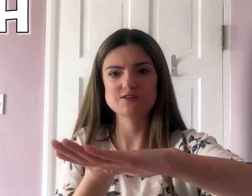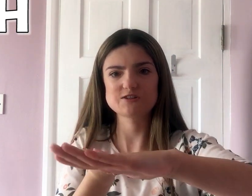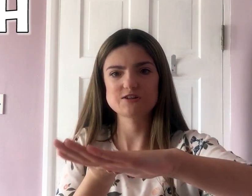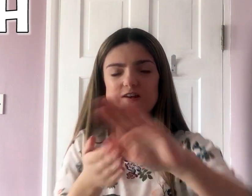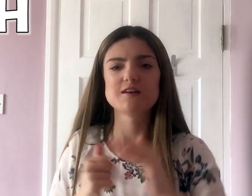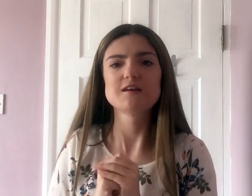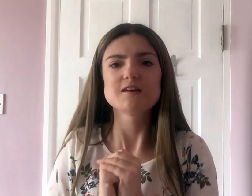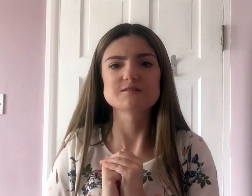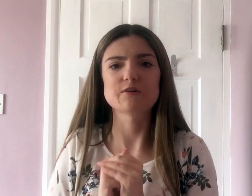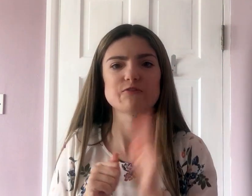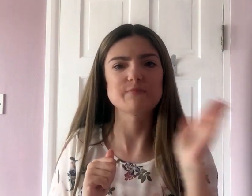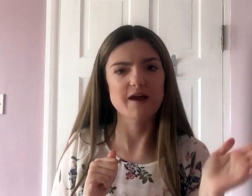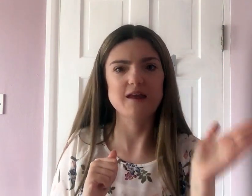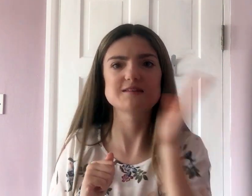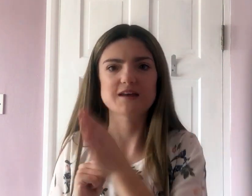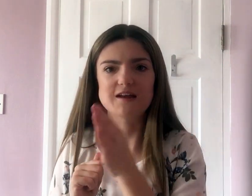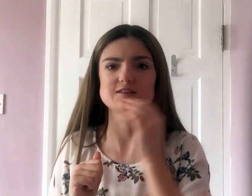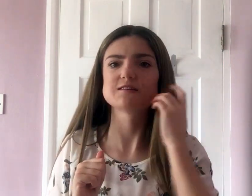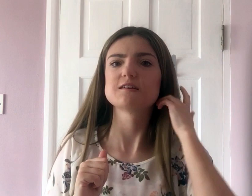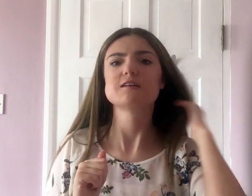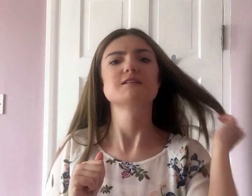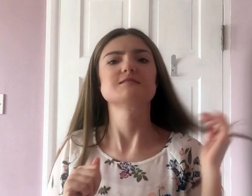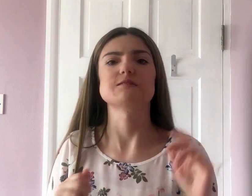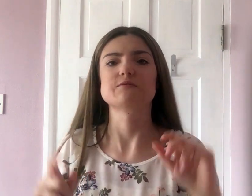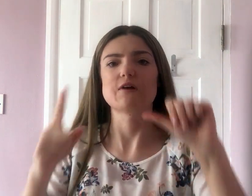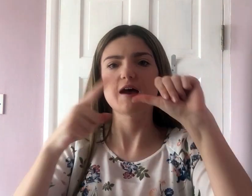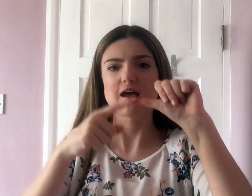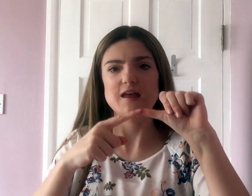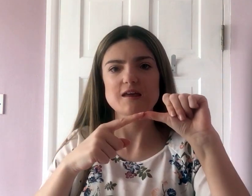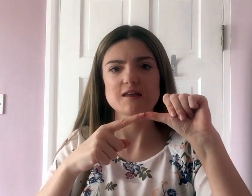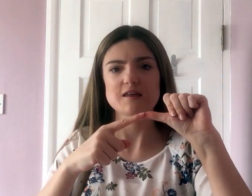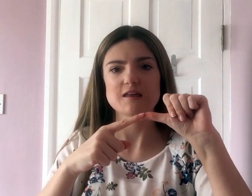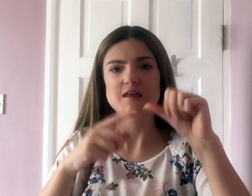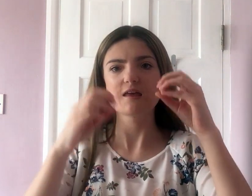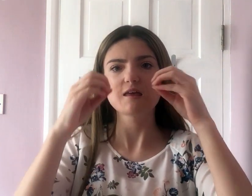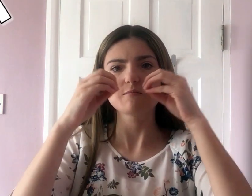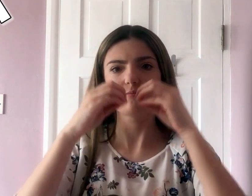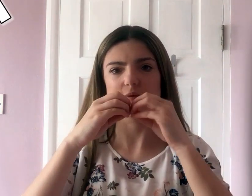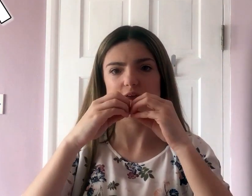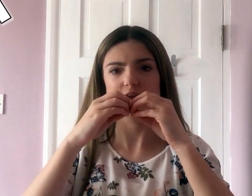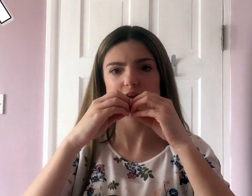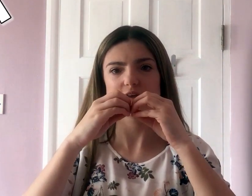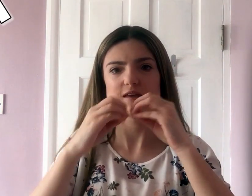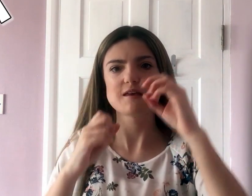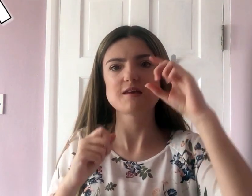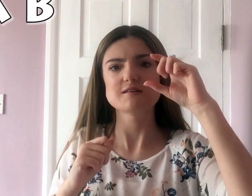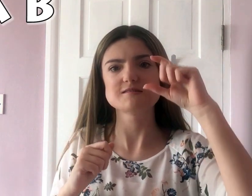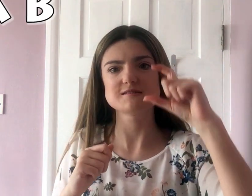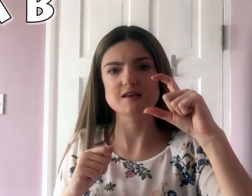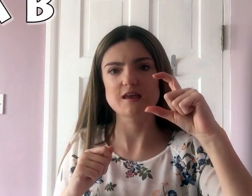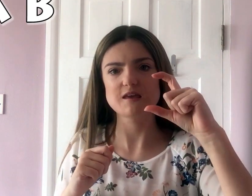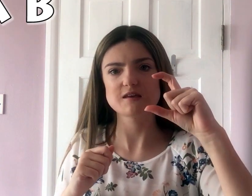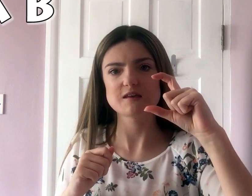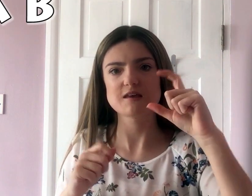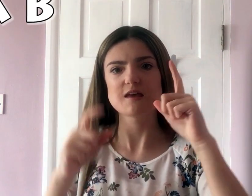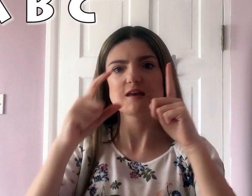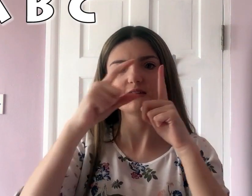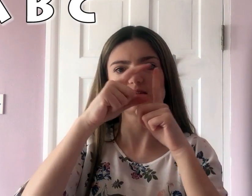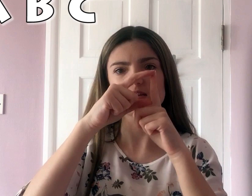H. So we go from A to H. So we've got A, B, C,